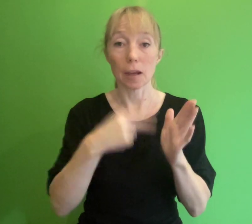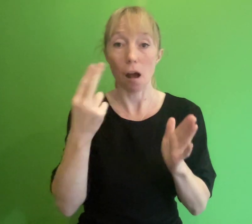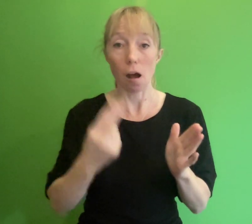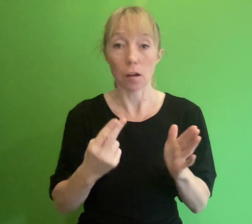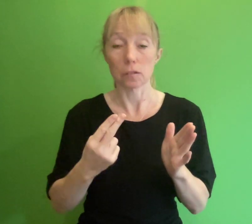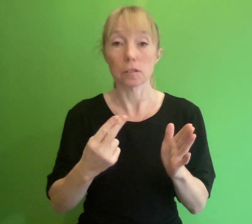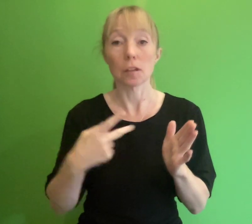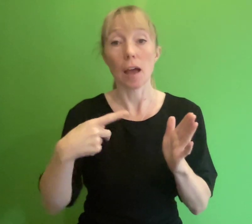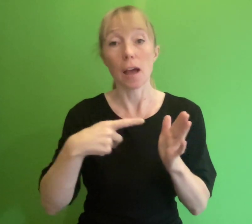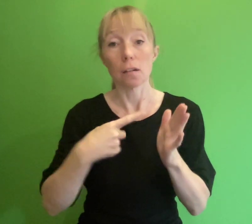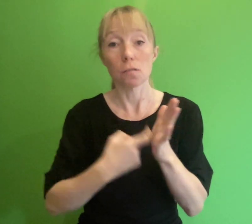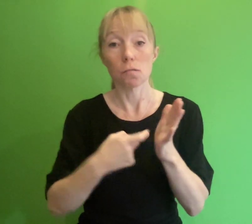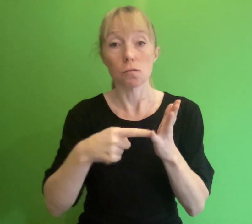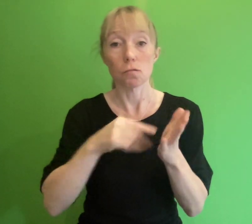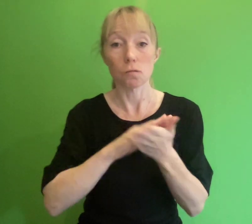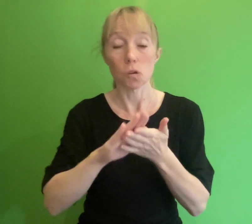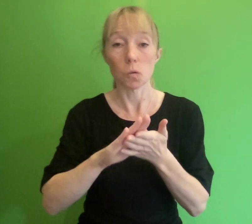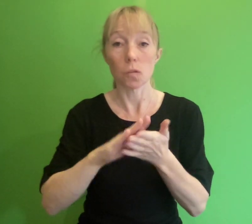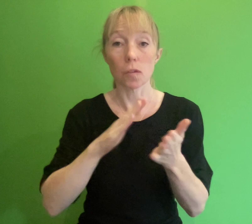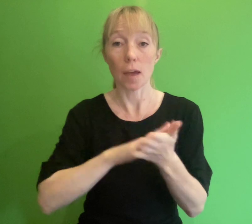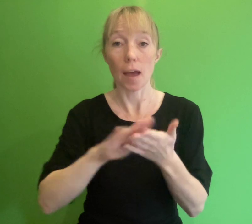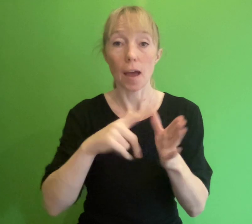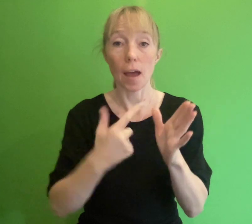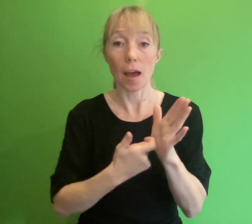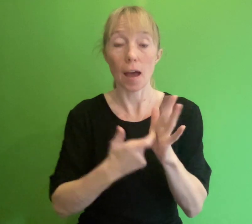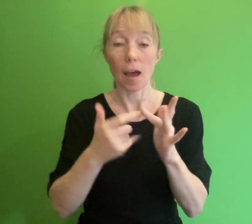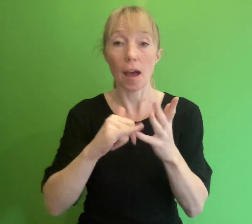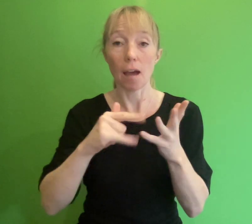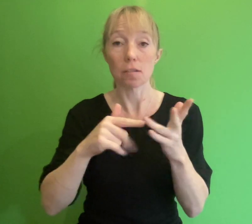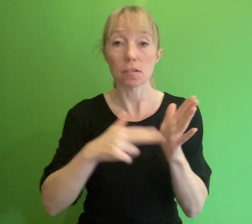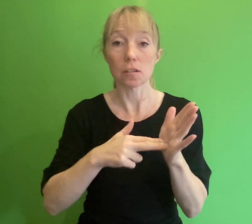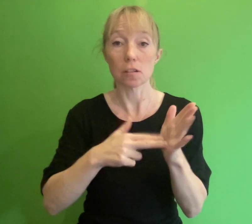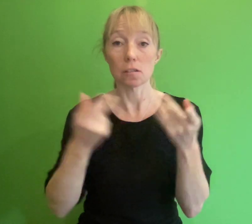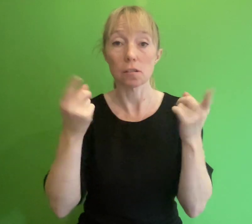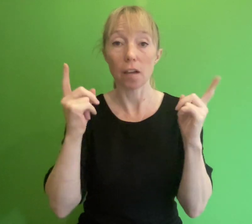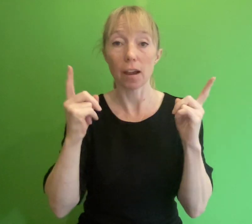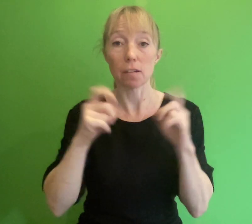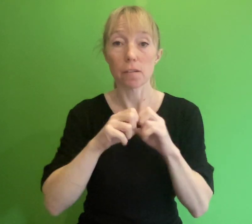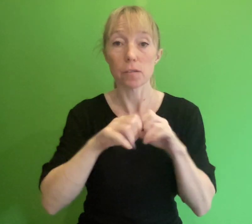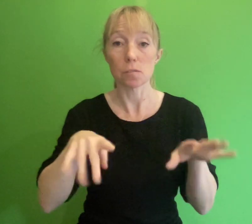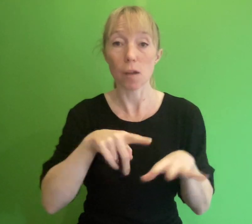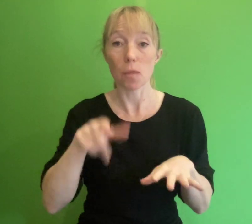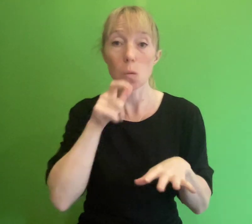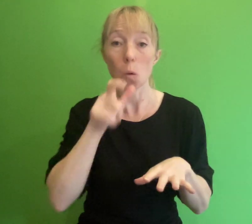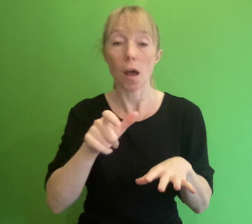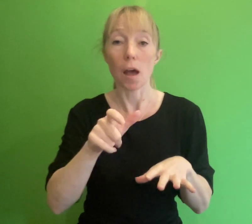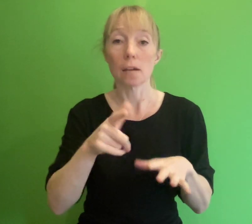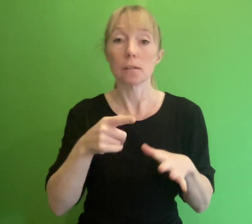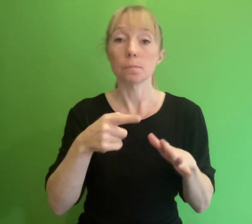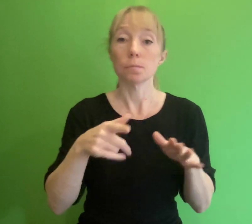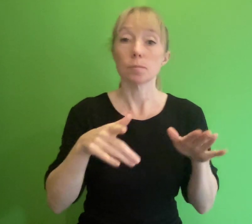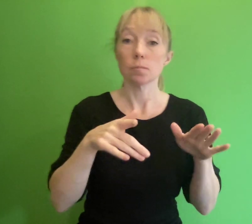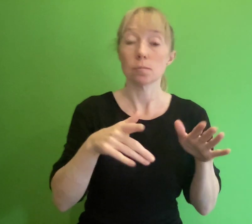and Ruth Harrison, Director of Spread the Word. It covers the recommendations,